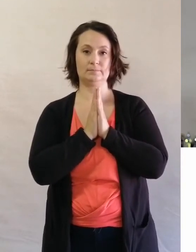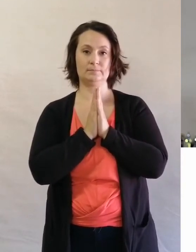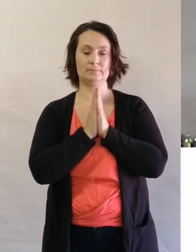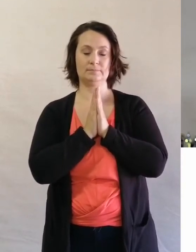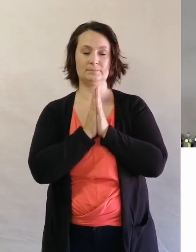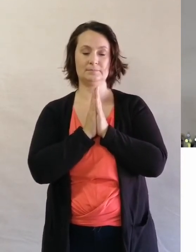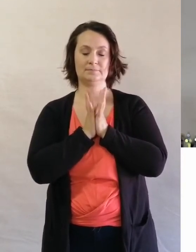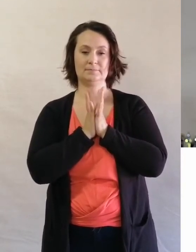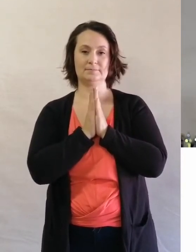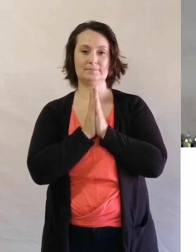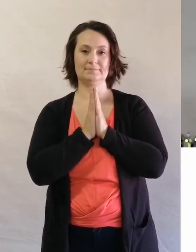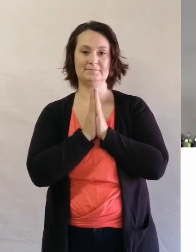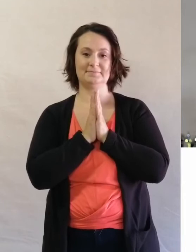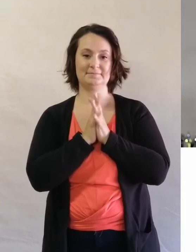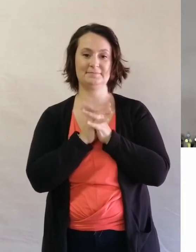Let's pray.